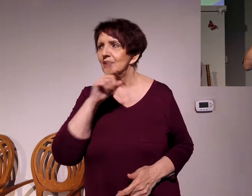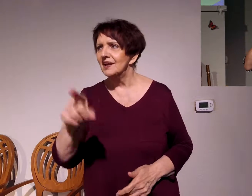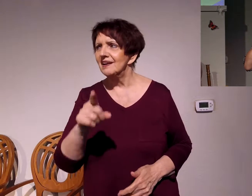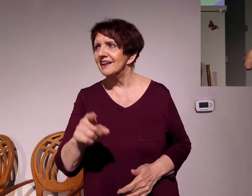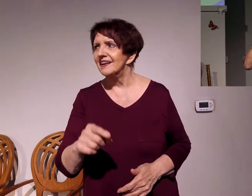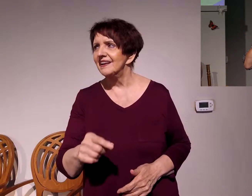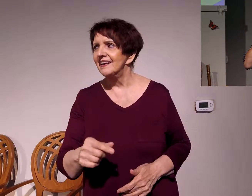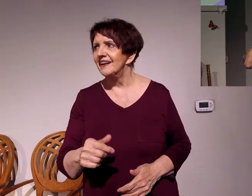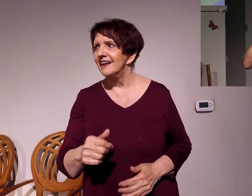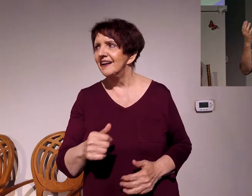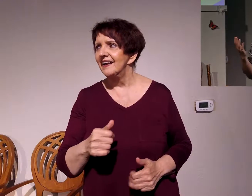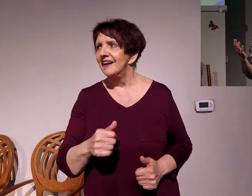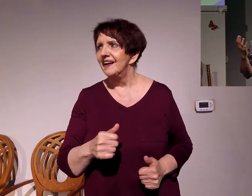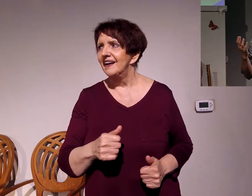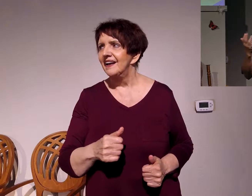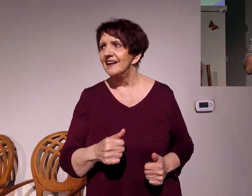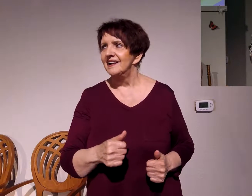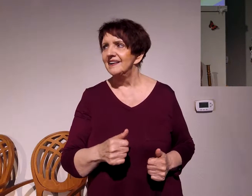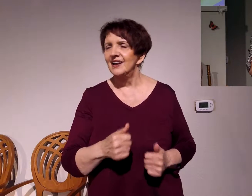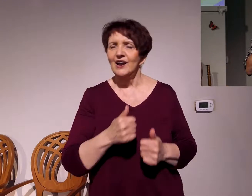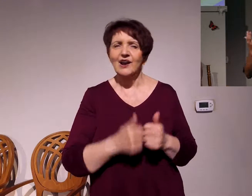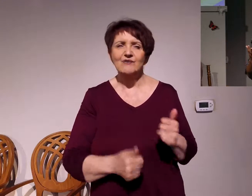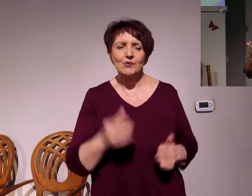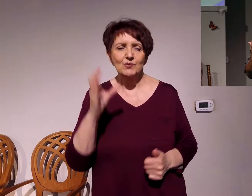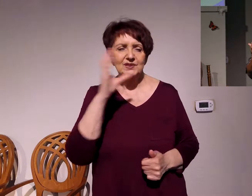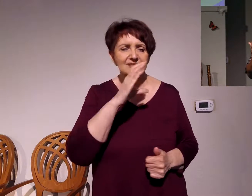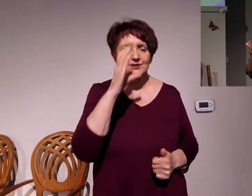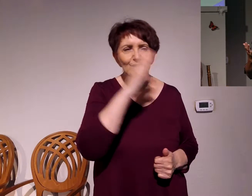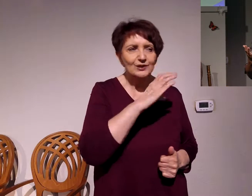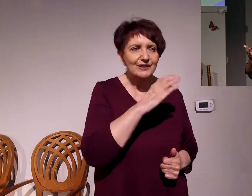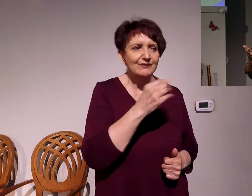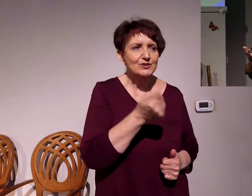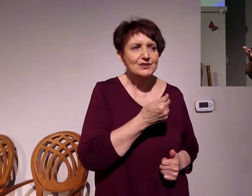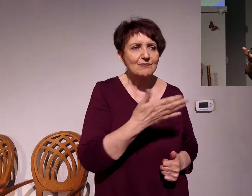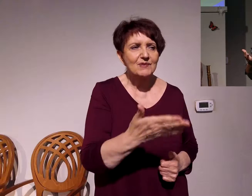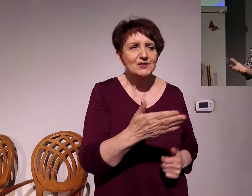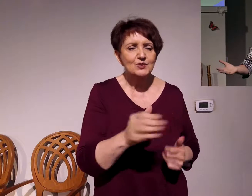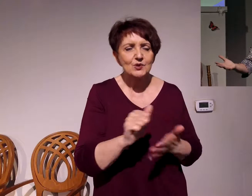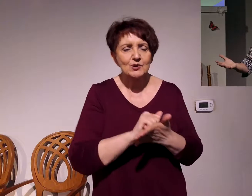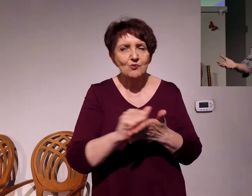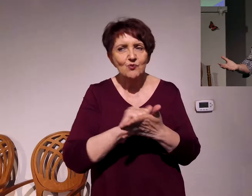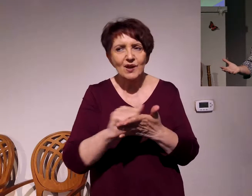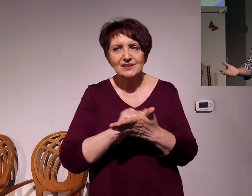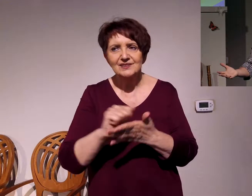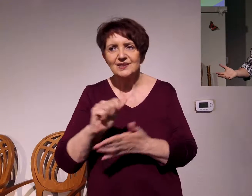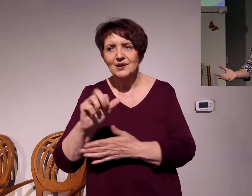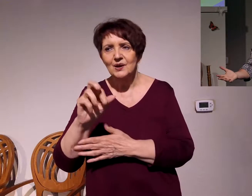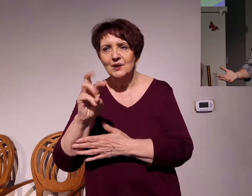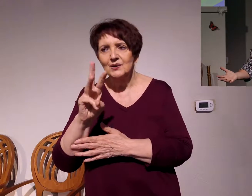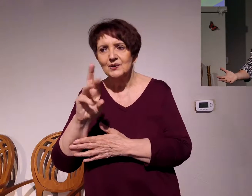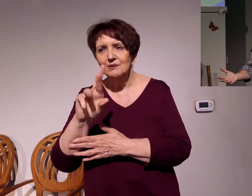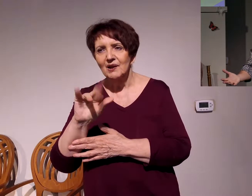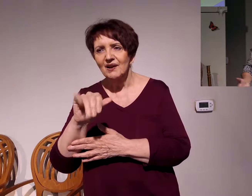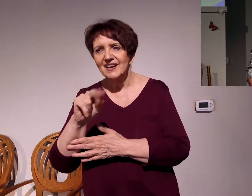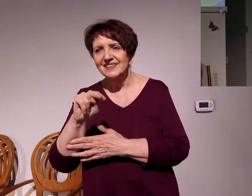it. Really, think about it. Everybody's looking for the things that take away wrinkles. What if this was